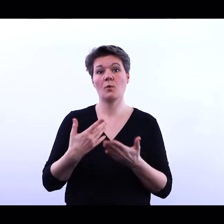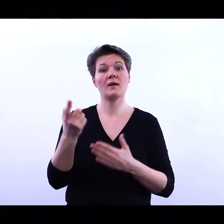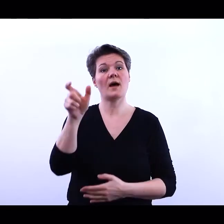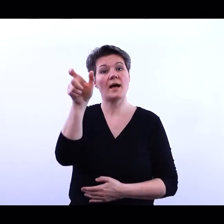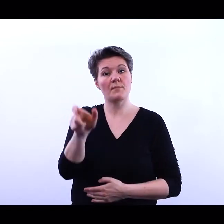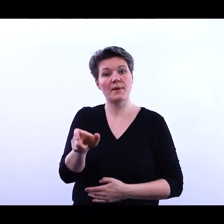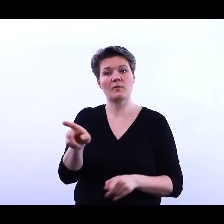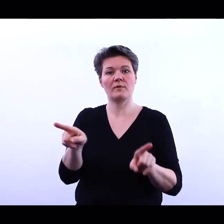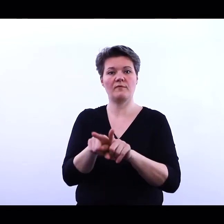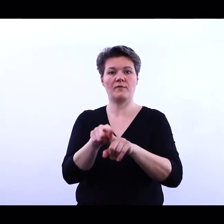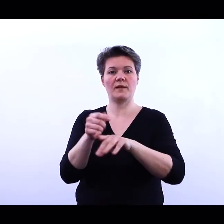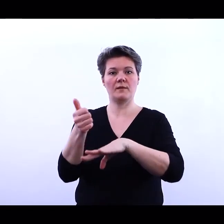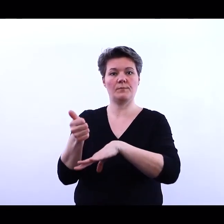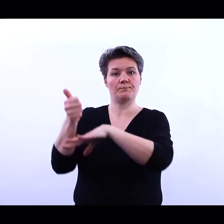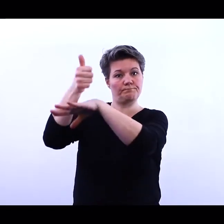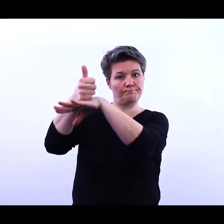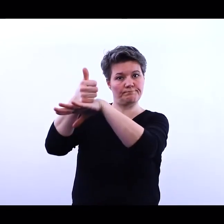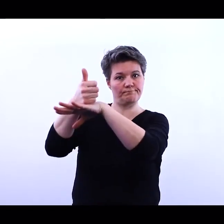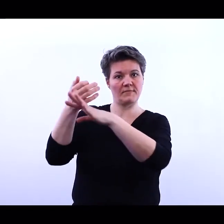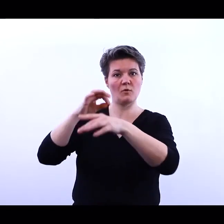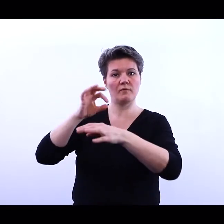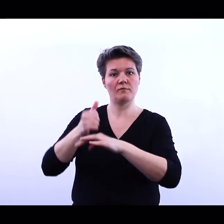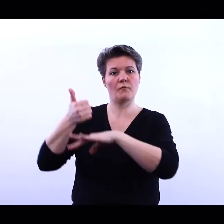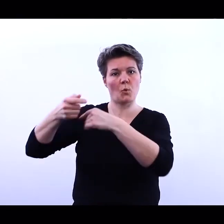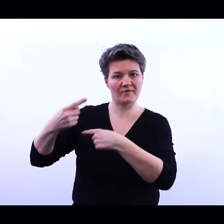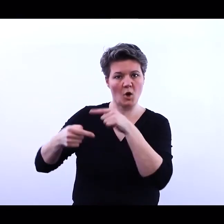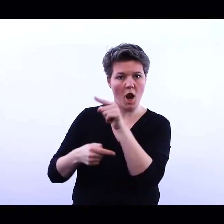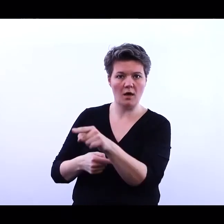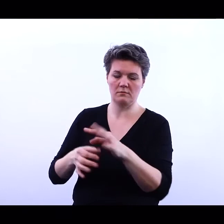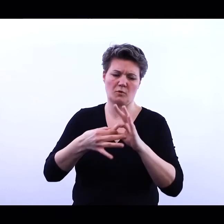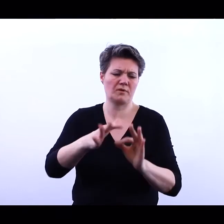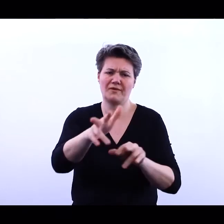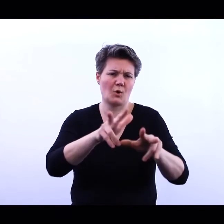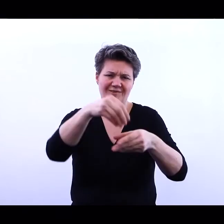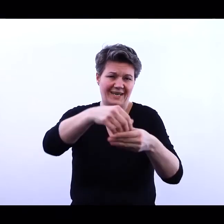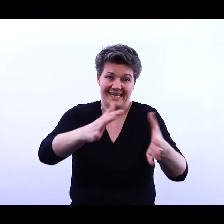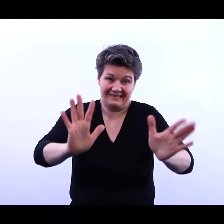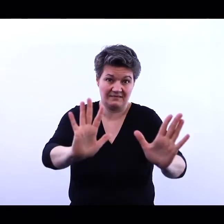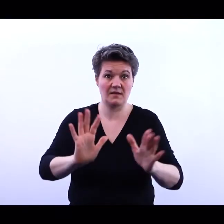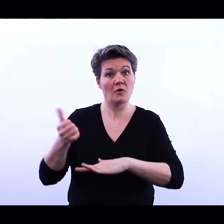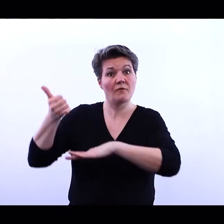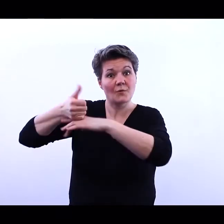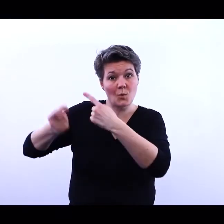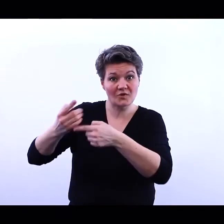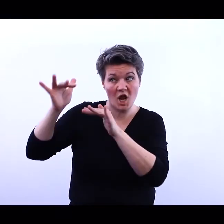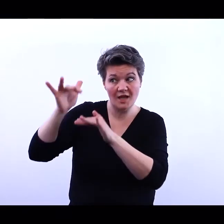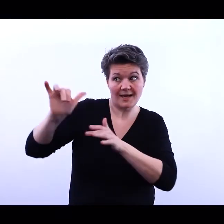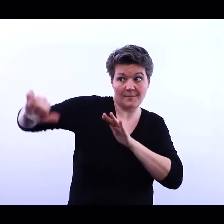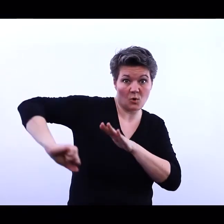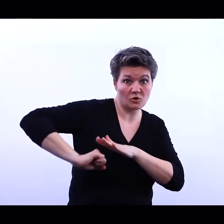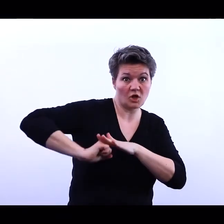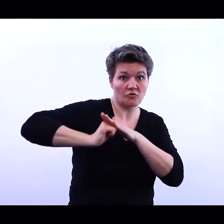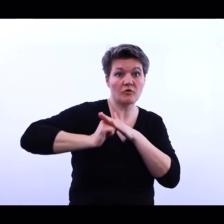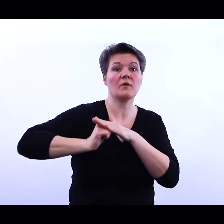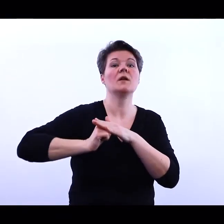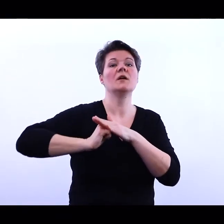as a leadership staff person, depending on what leadership means in your organization, that can be huge for adoption